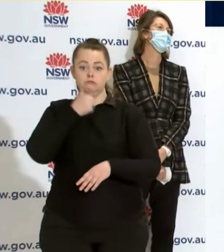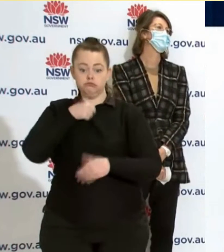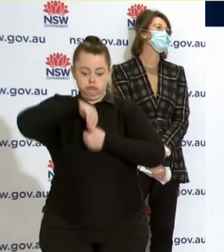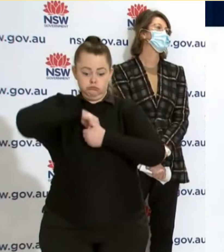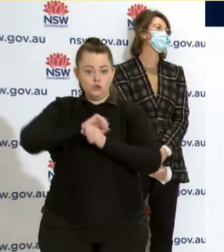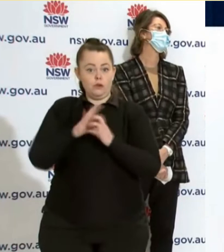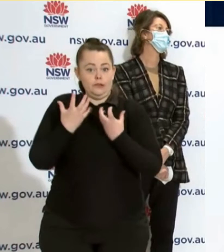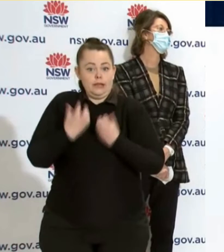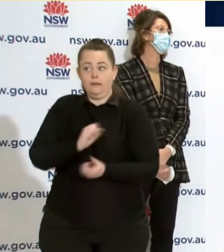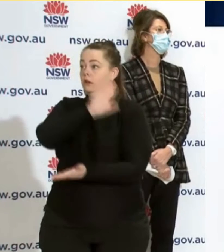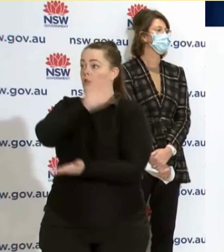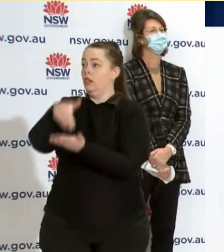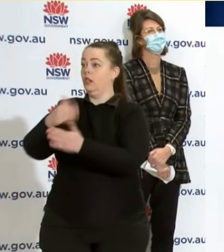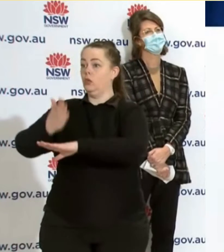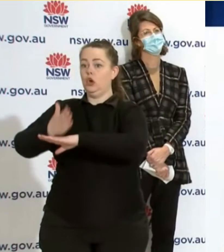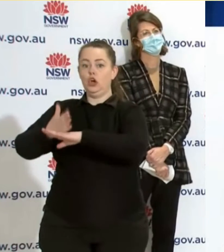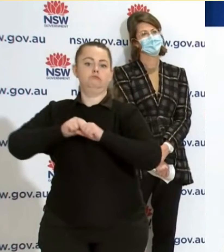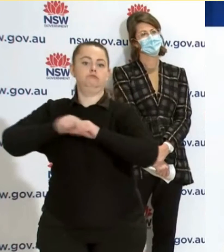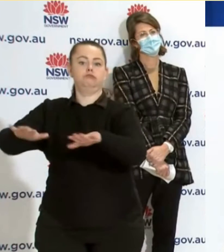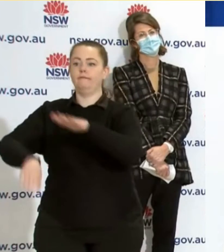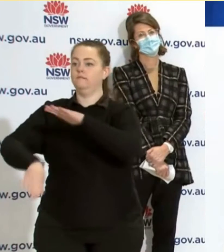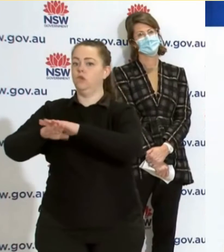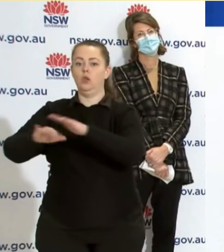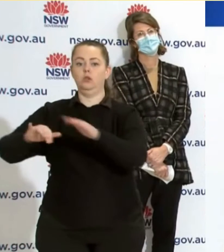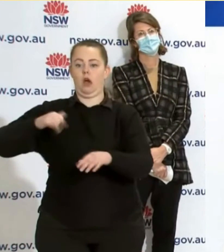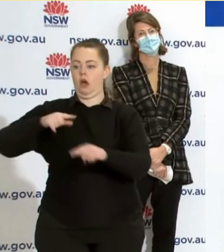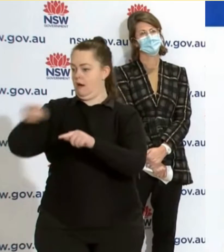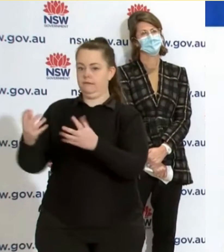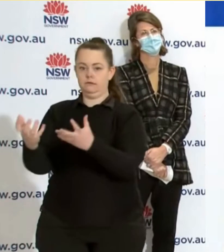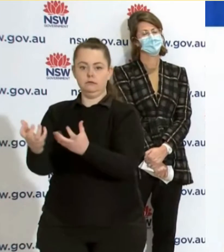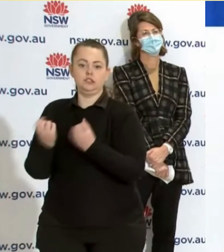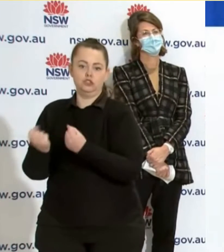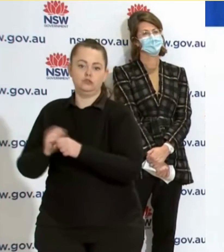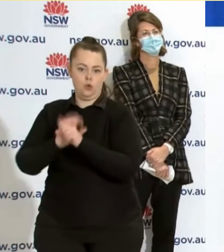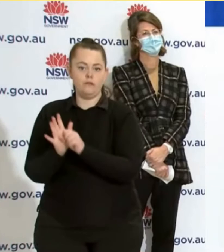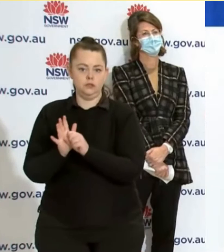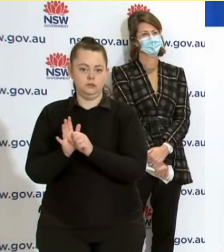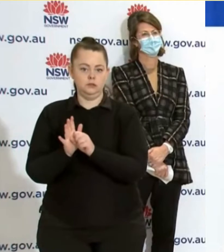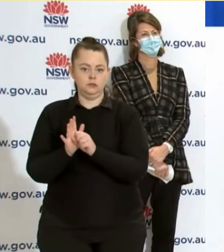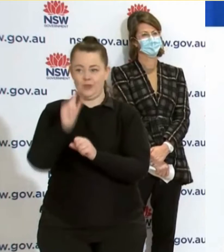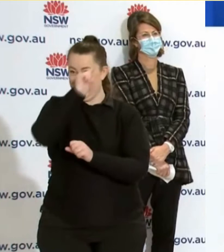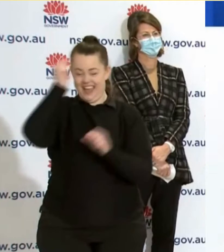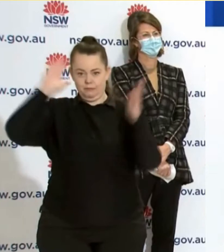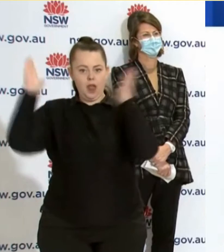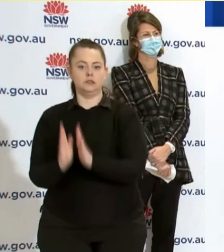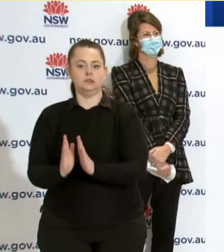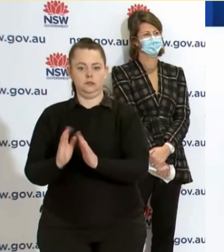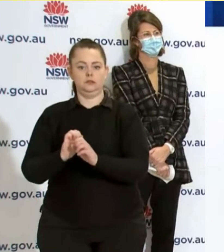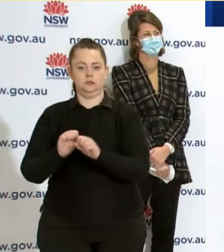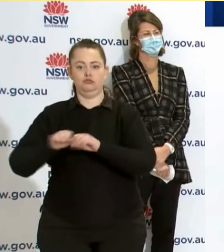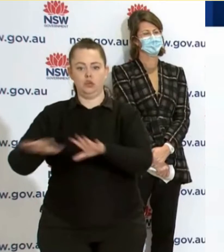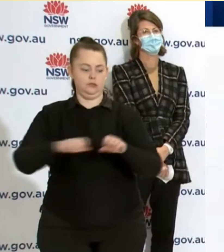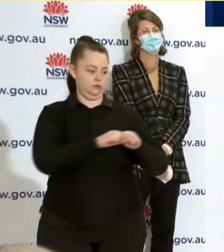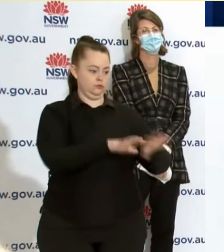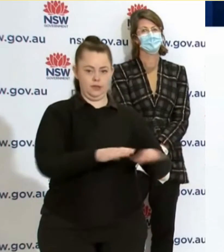strains. So the way to stop that cycle is to vaccinate key people and to get